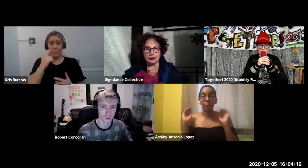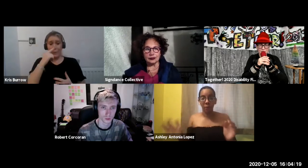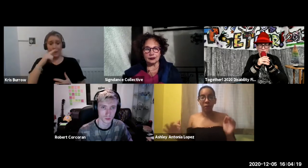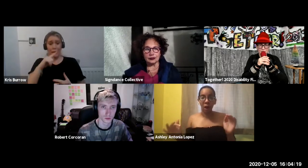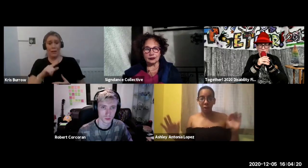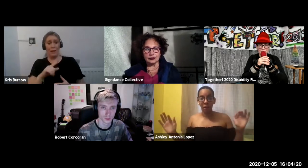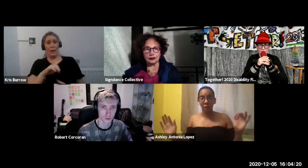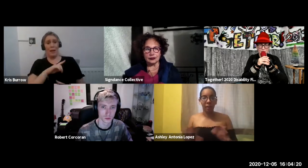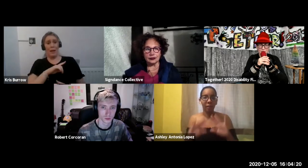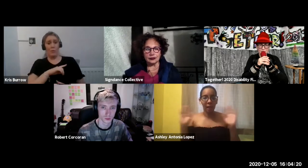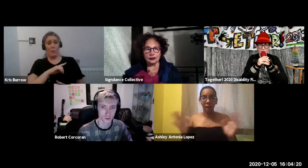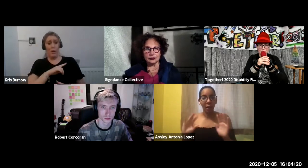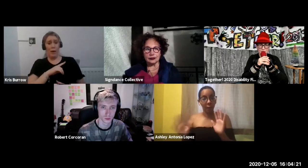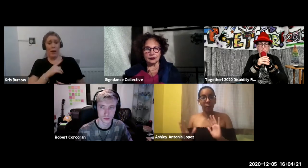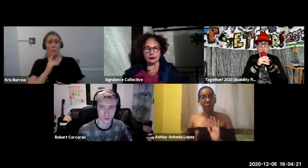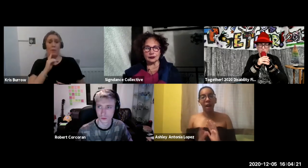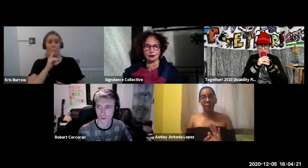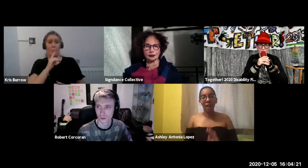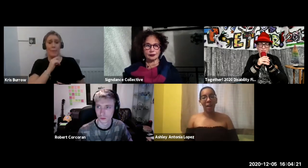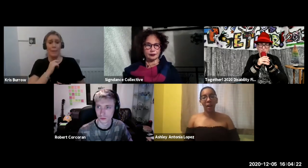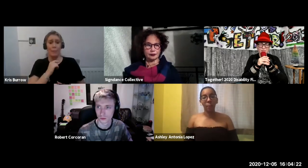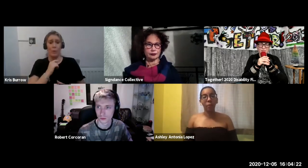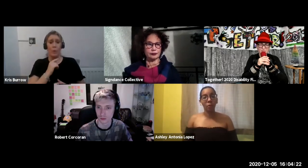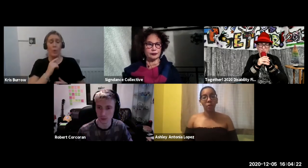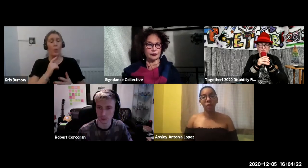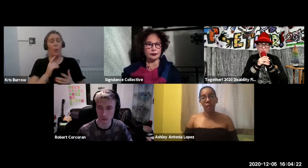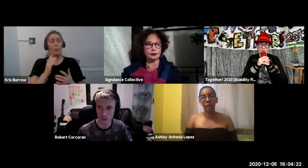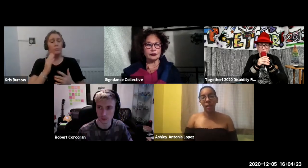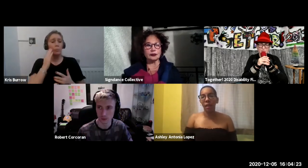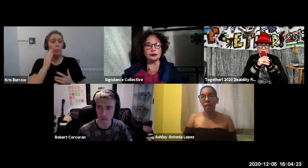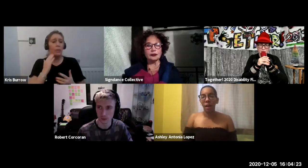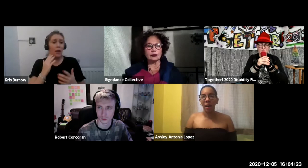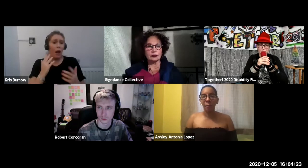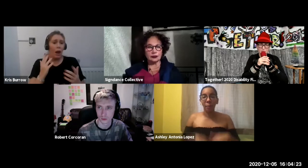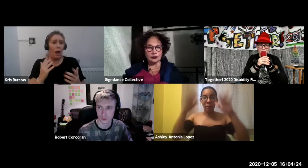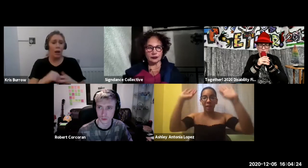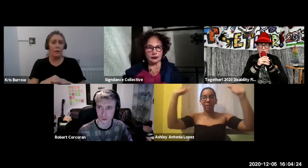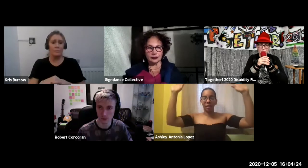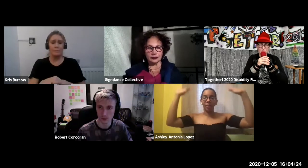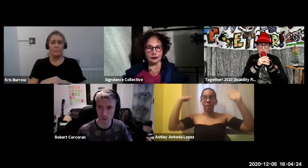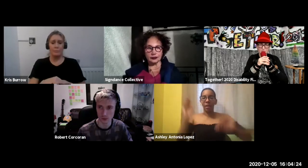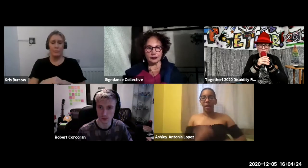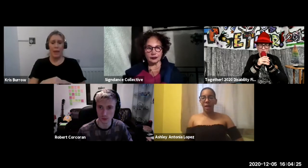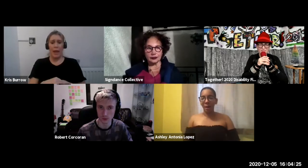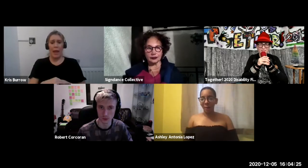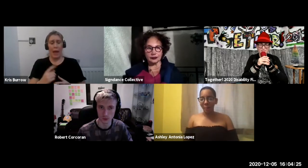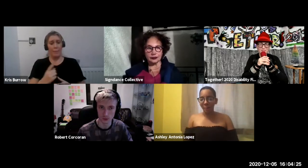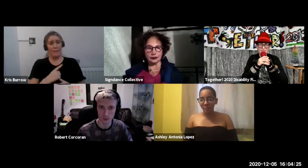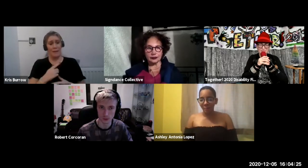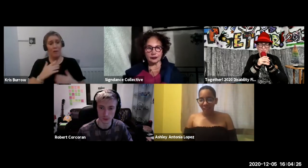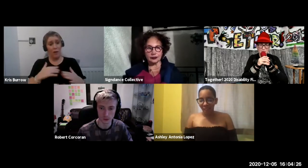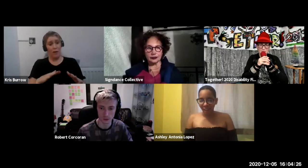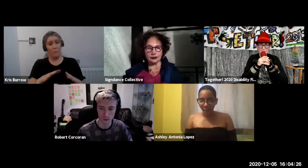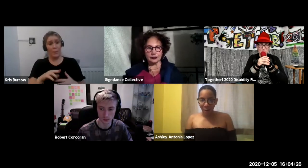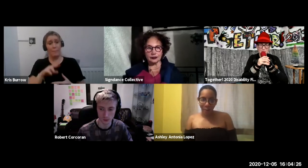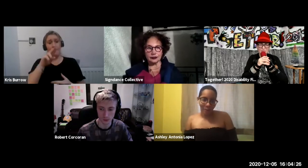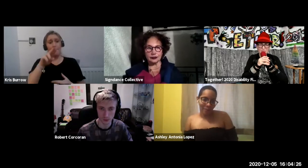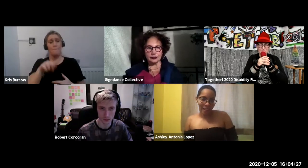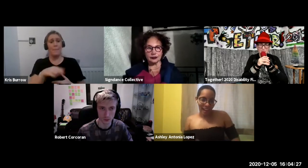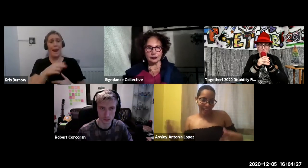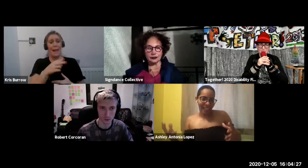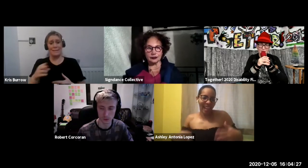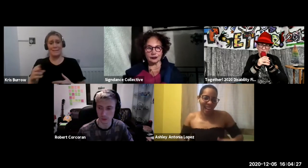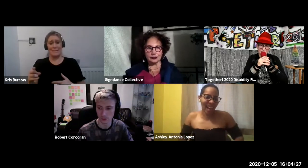around people of color. Like, not a lot of people have that opportunity, and I've been blessed. I don't